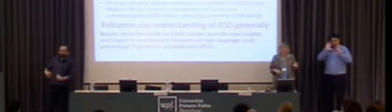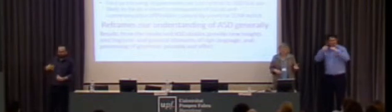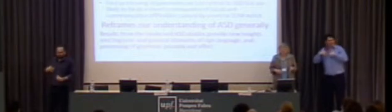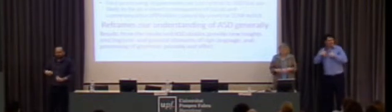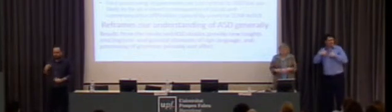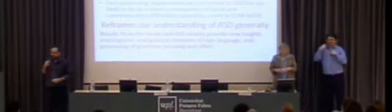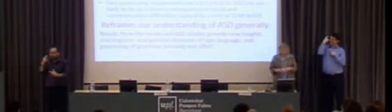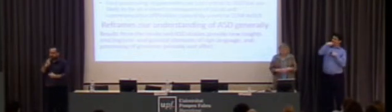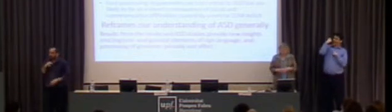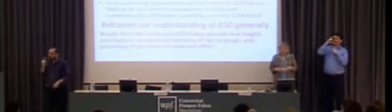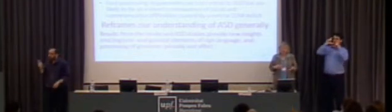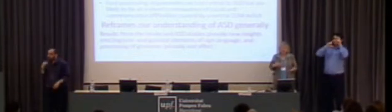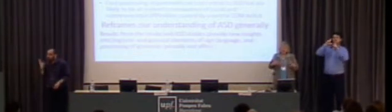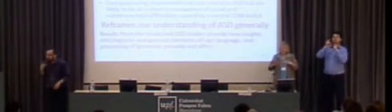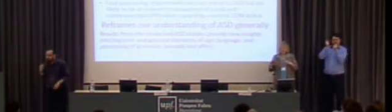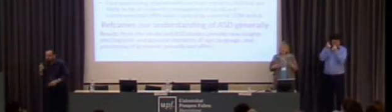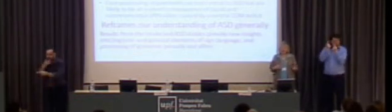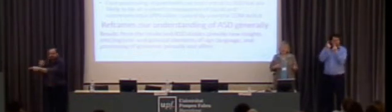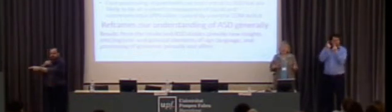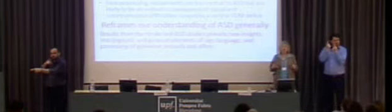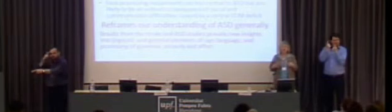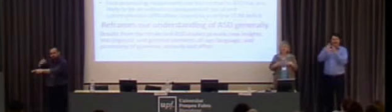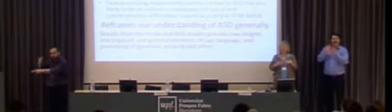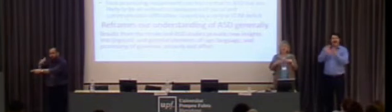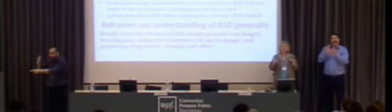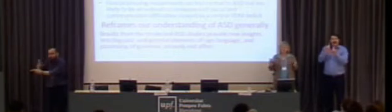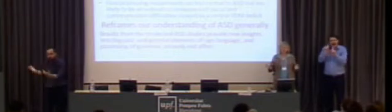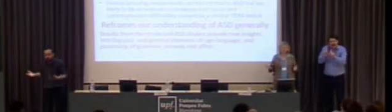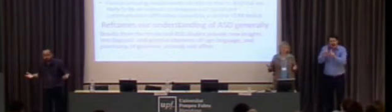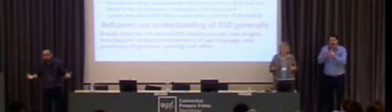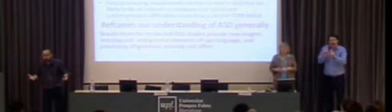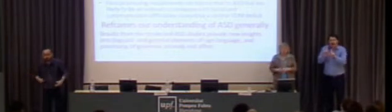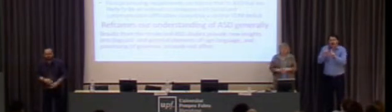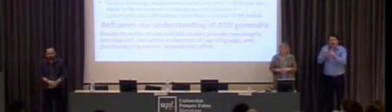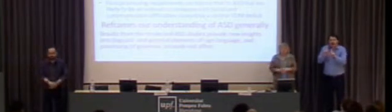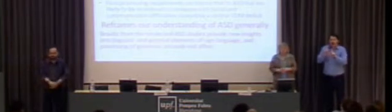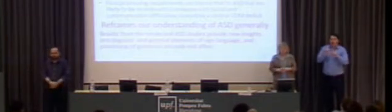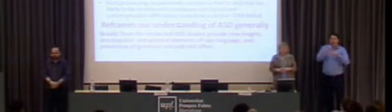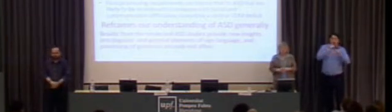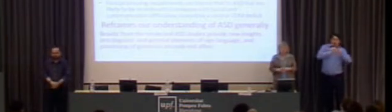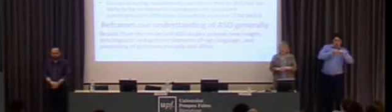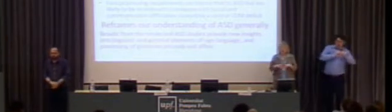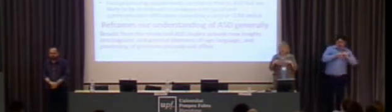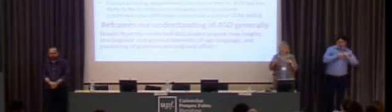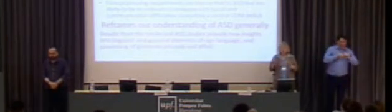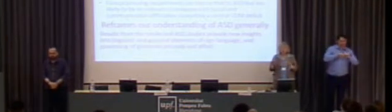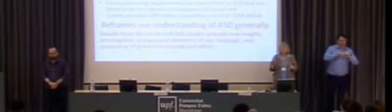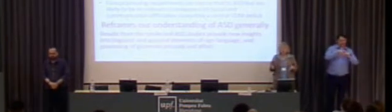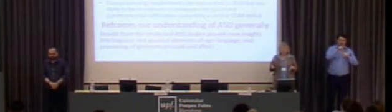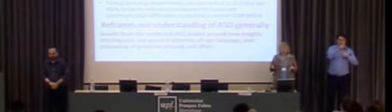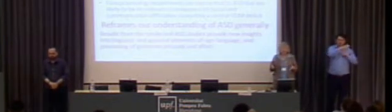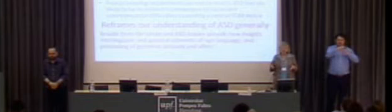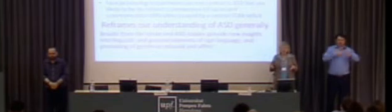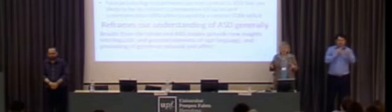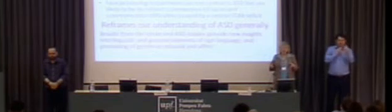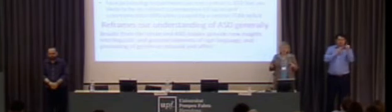autistic spectrum disorders. They're an indirect consequence of this theory of mind problem. And so that kind